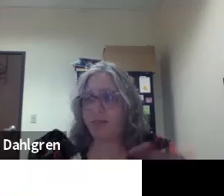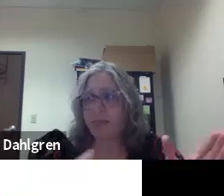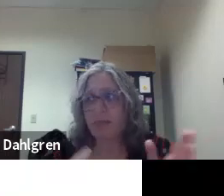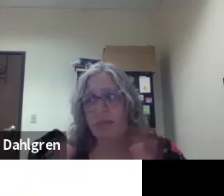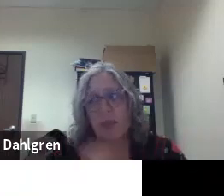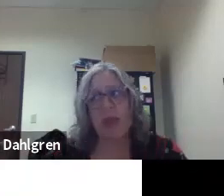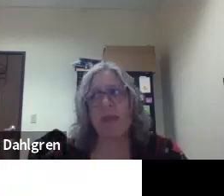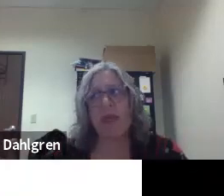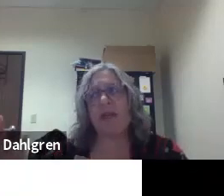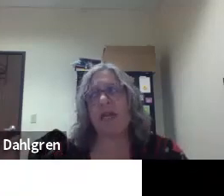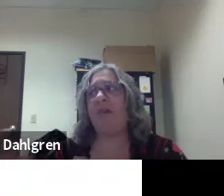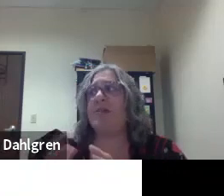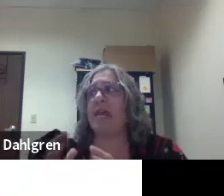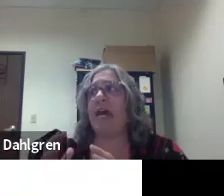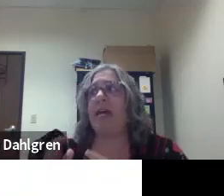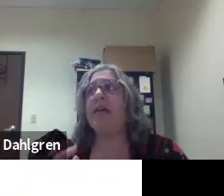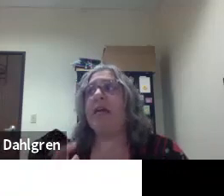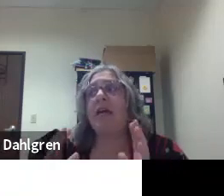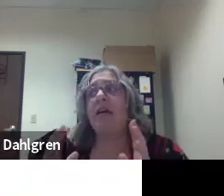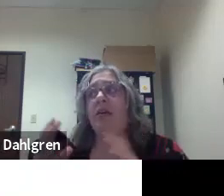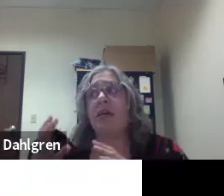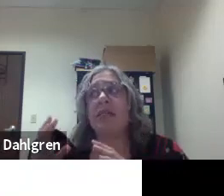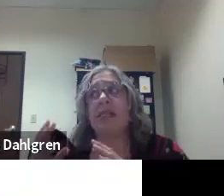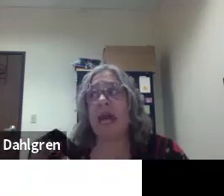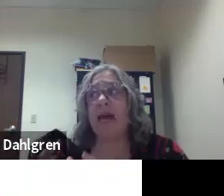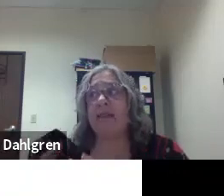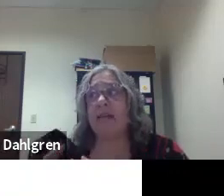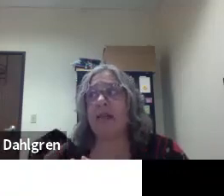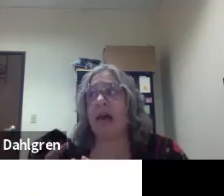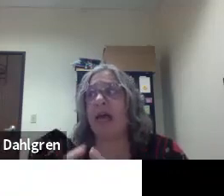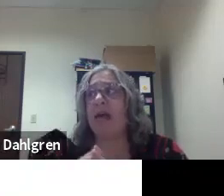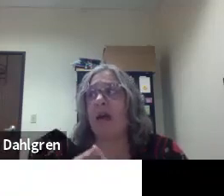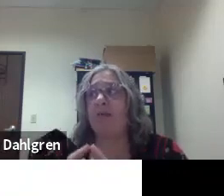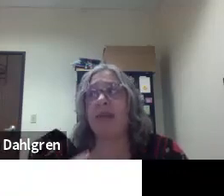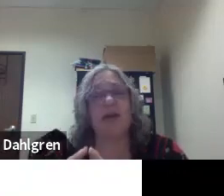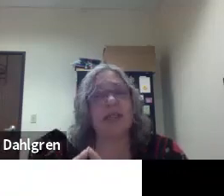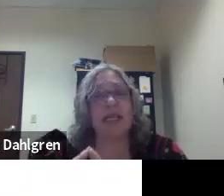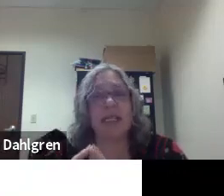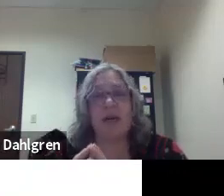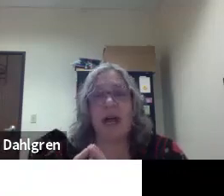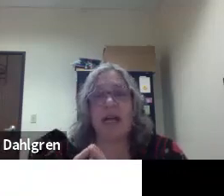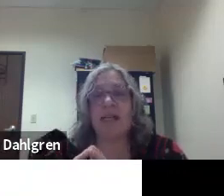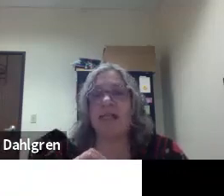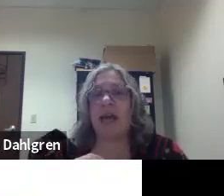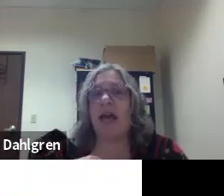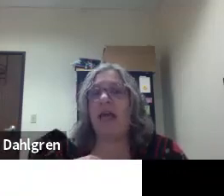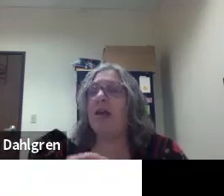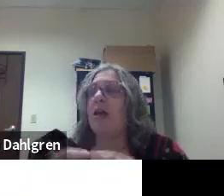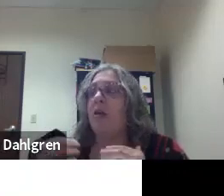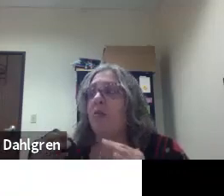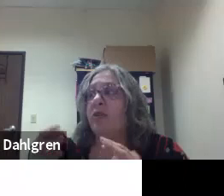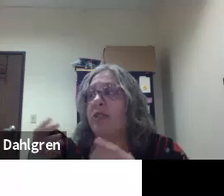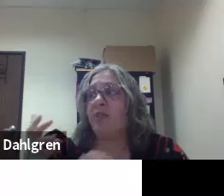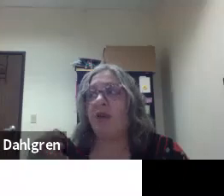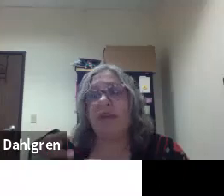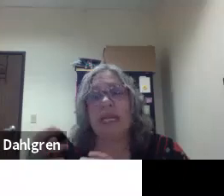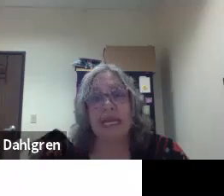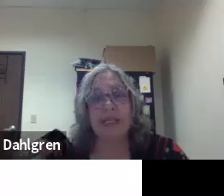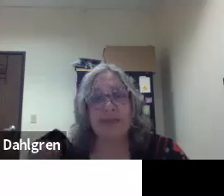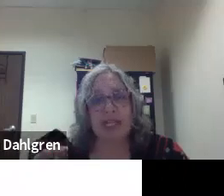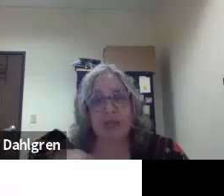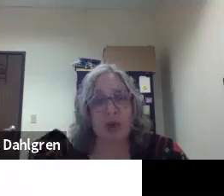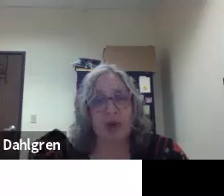coverage. And then on the other side, you can see SSI, Title 16 or SSI, which is more of